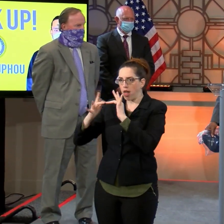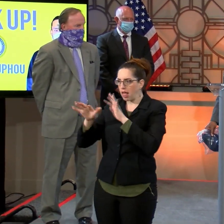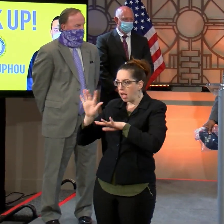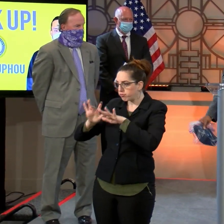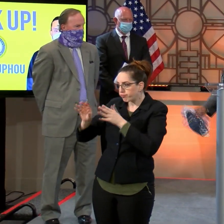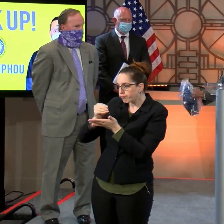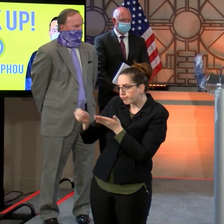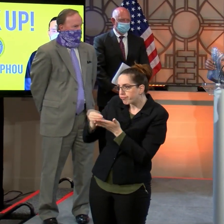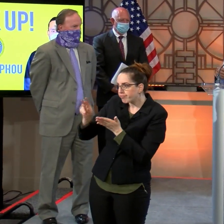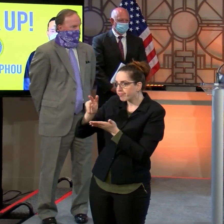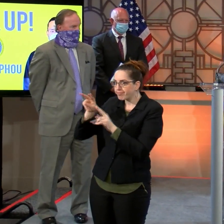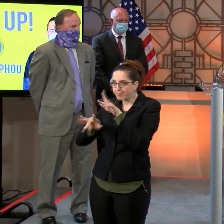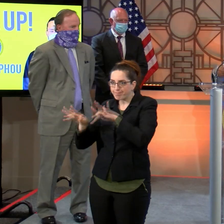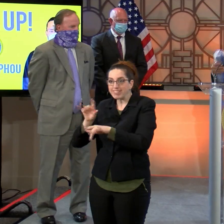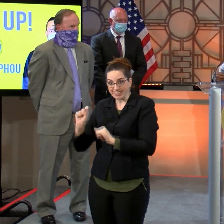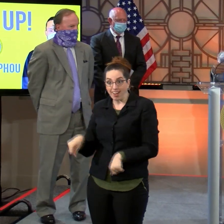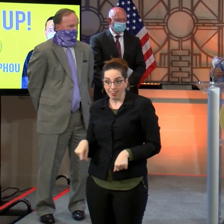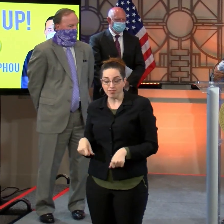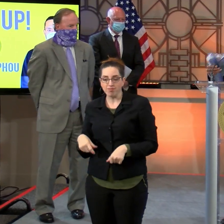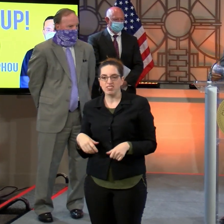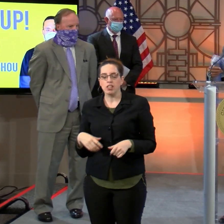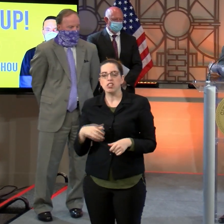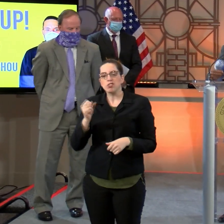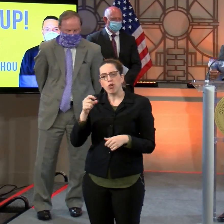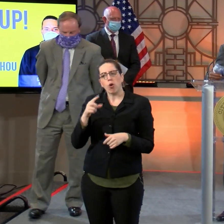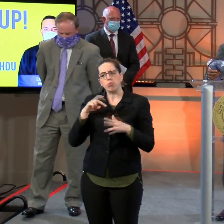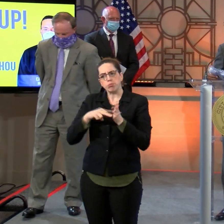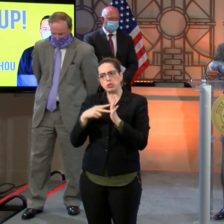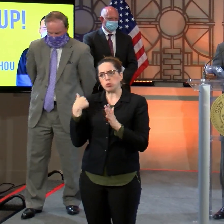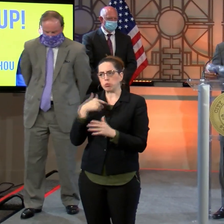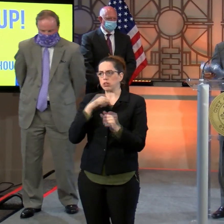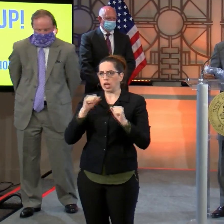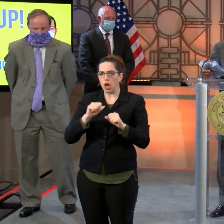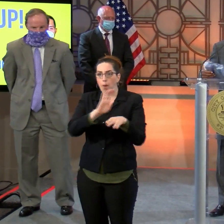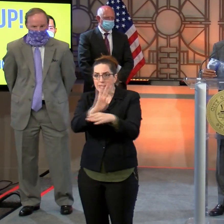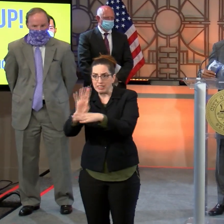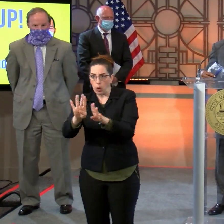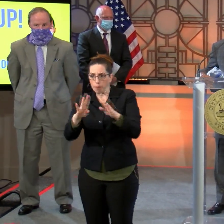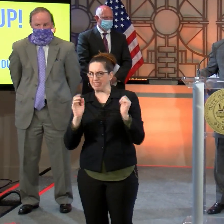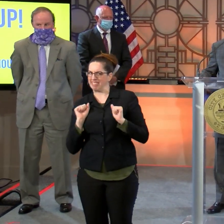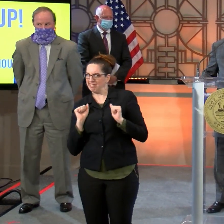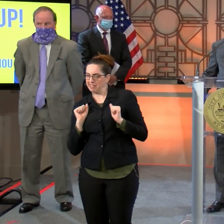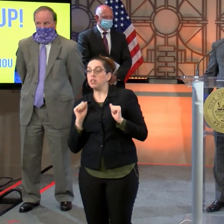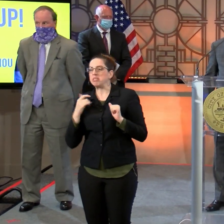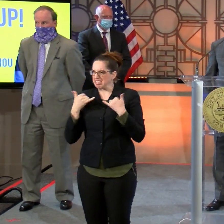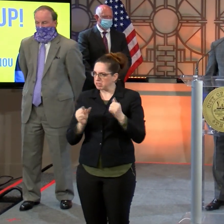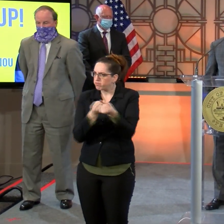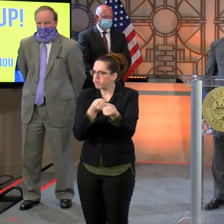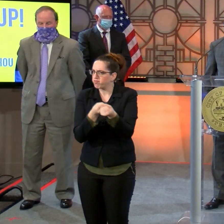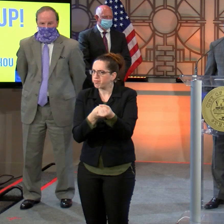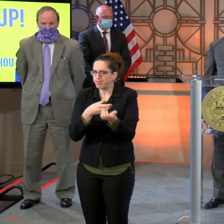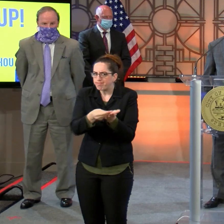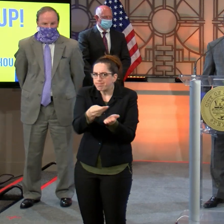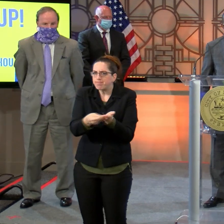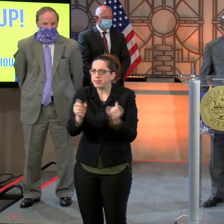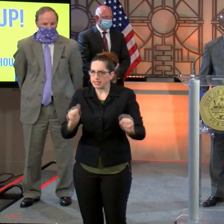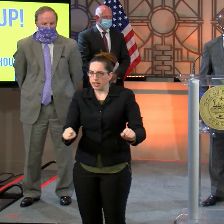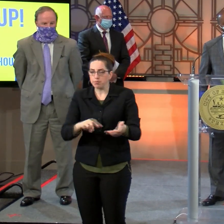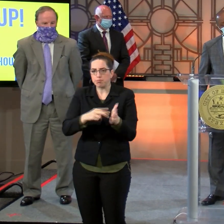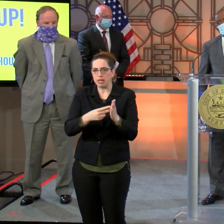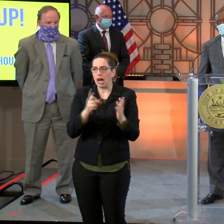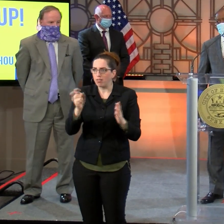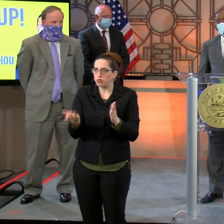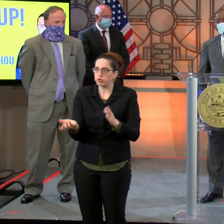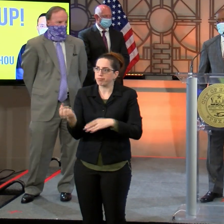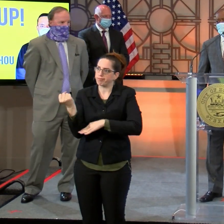online. So we still can be very supportive of our businesses and put them in a position so that they don't have to close